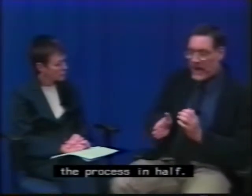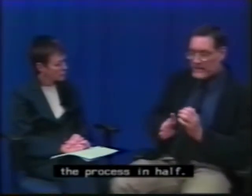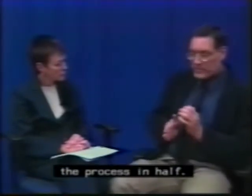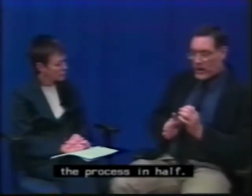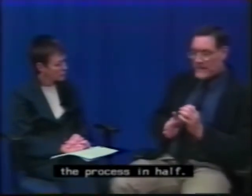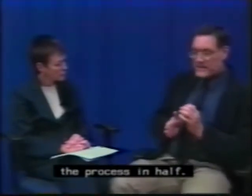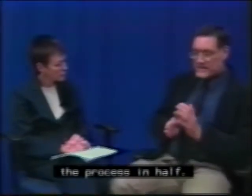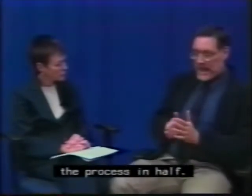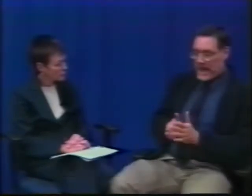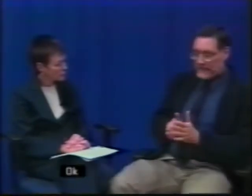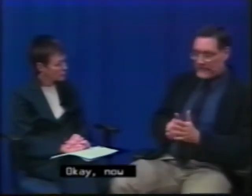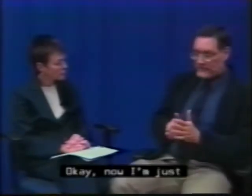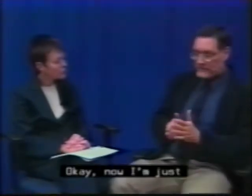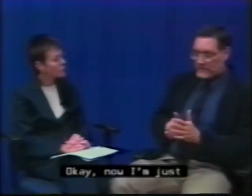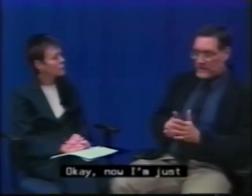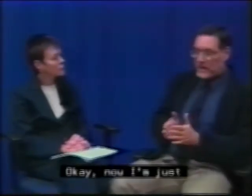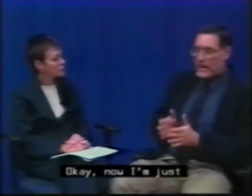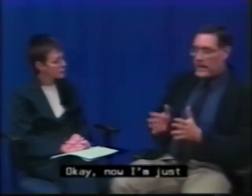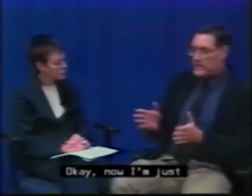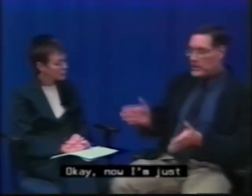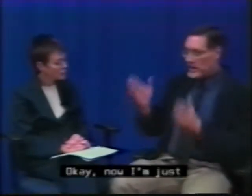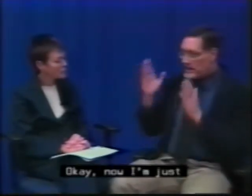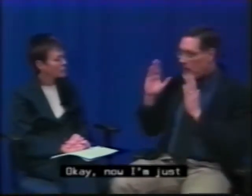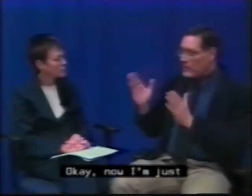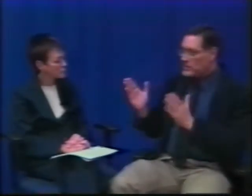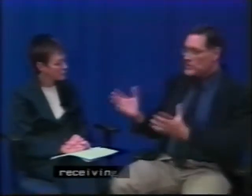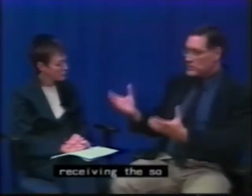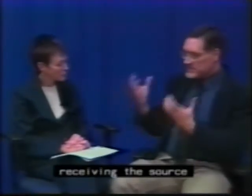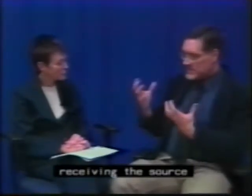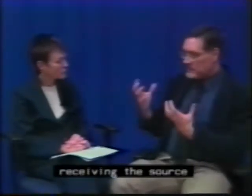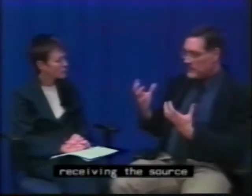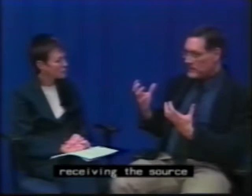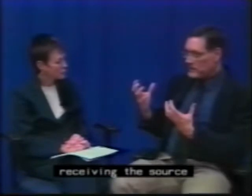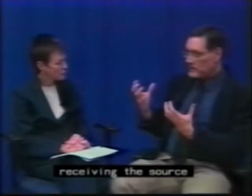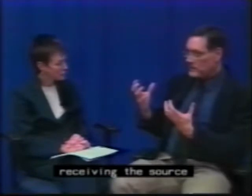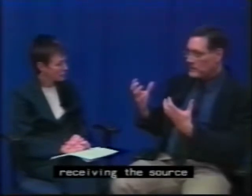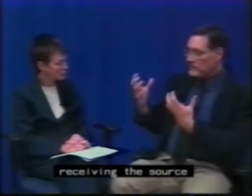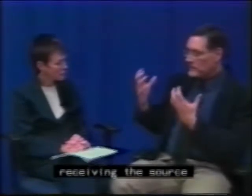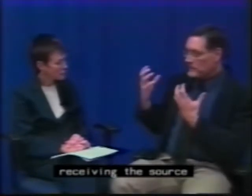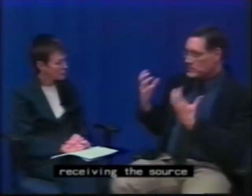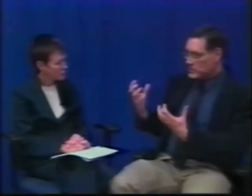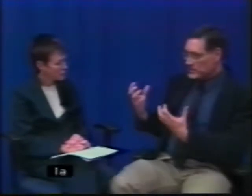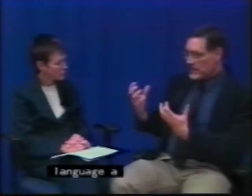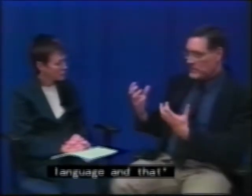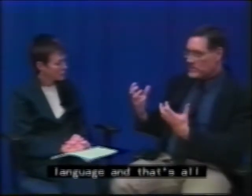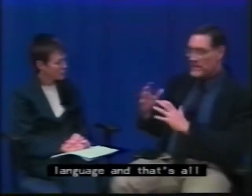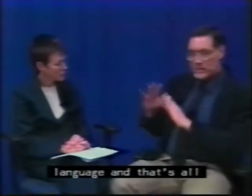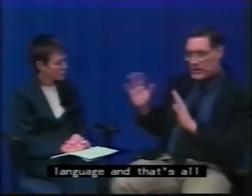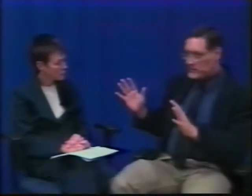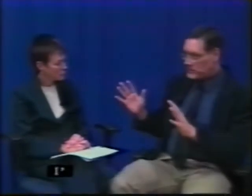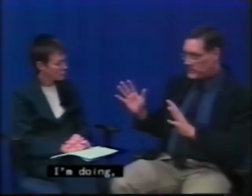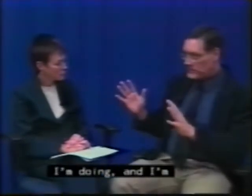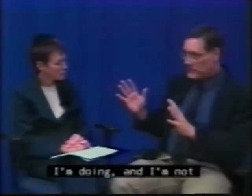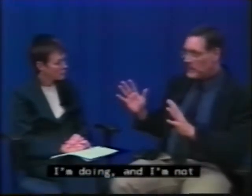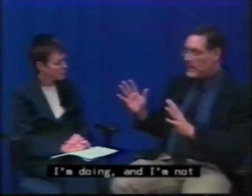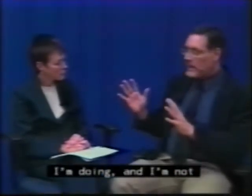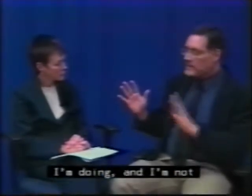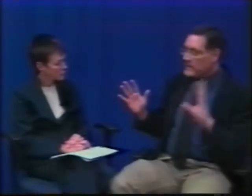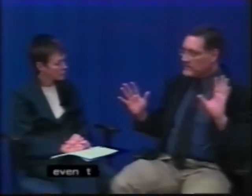divide the process in half. And okay, now I'm just receiving the source language, and that's all I'm doing. And I'm not even